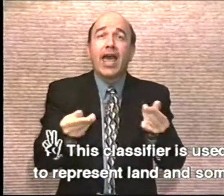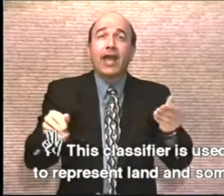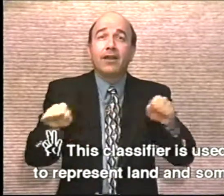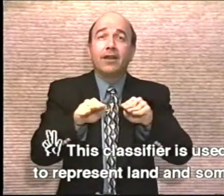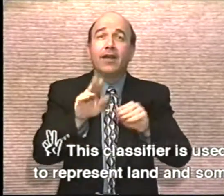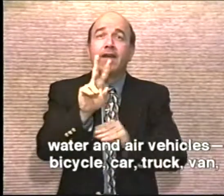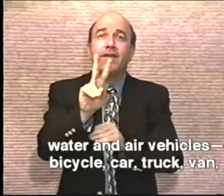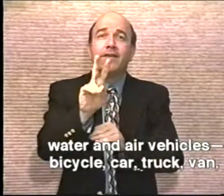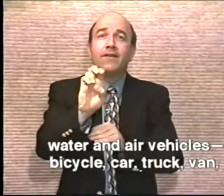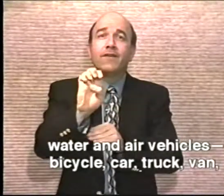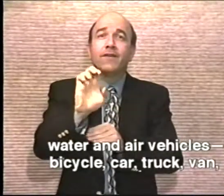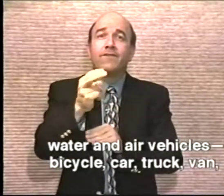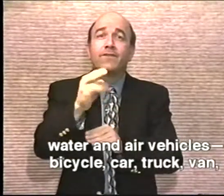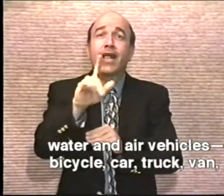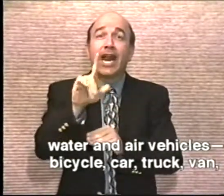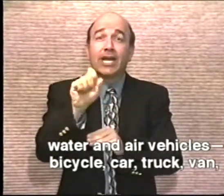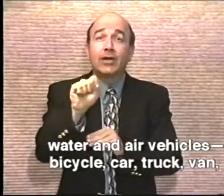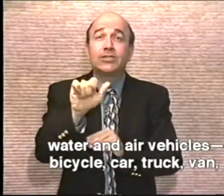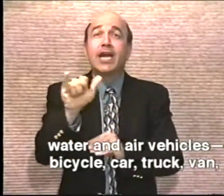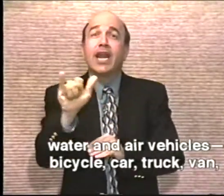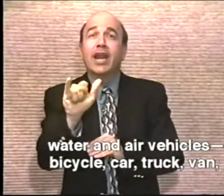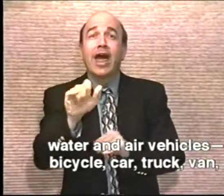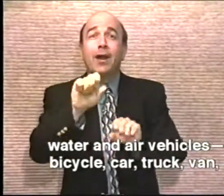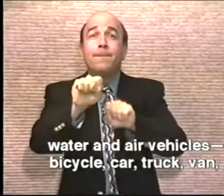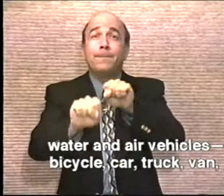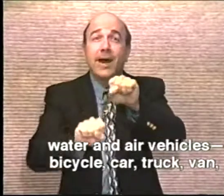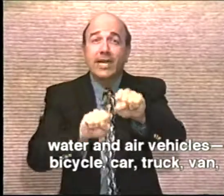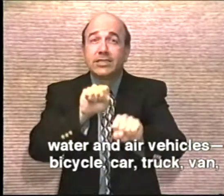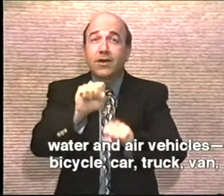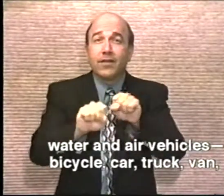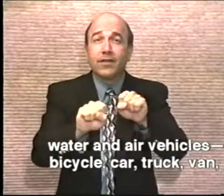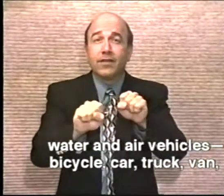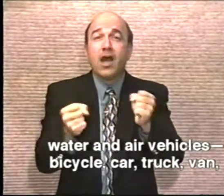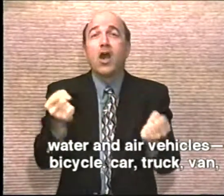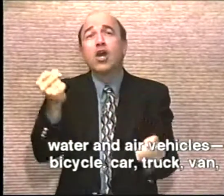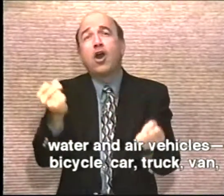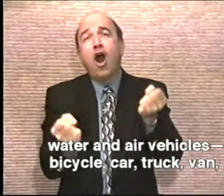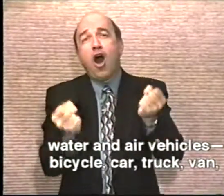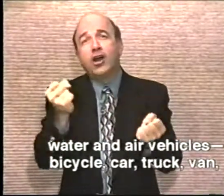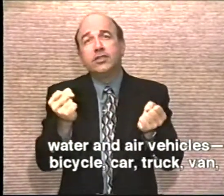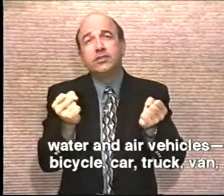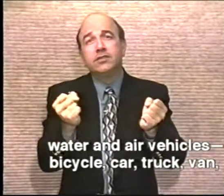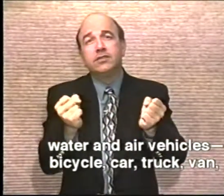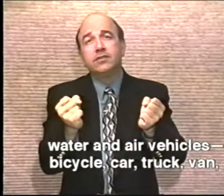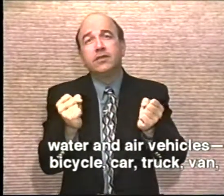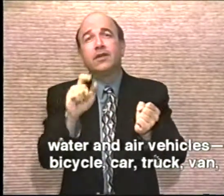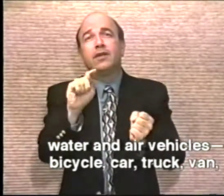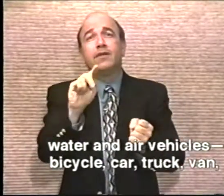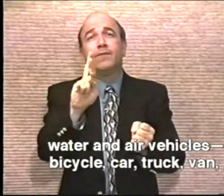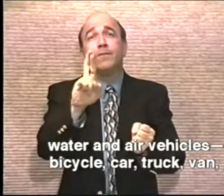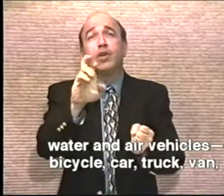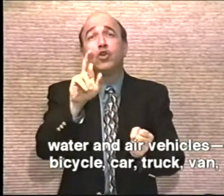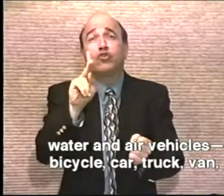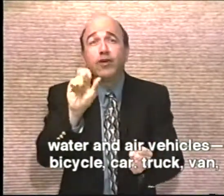land vehicles like bicycle, cars, truck,